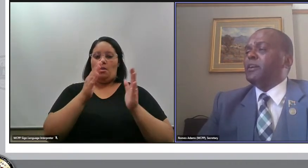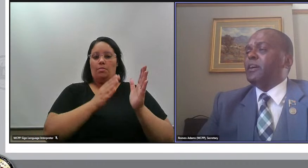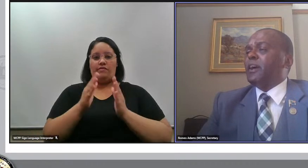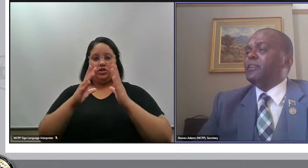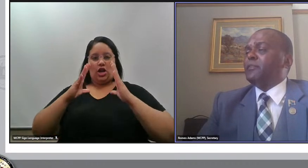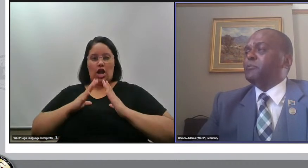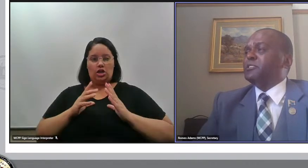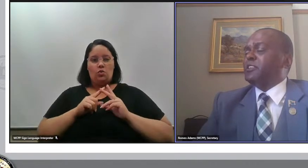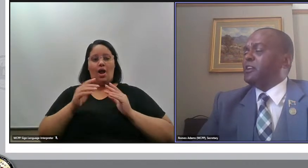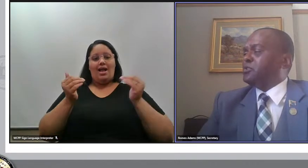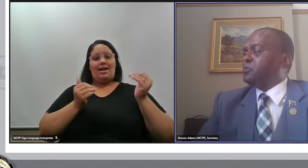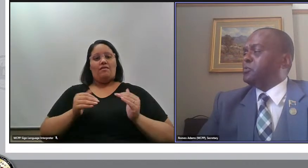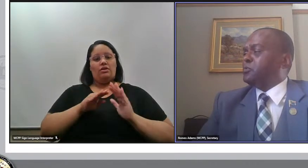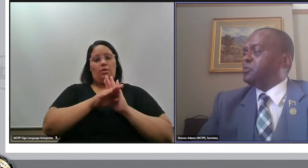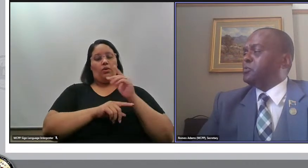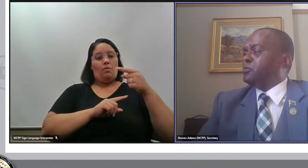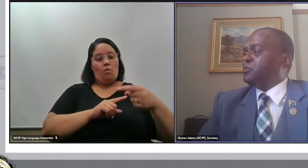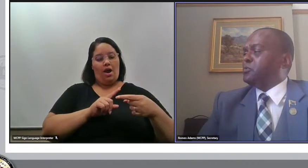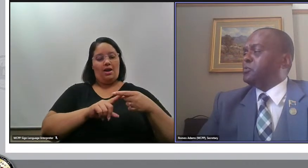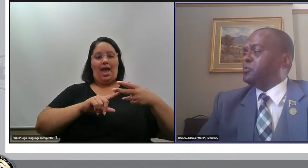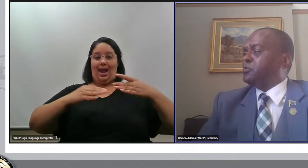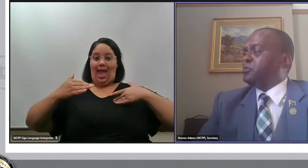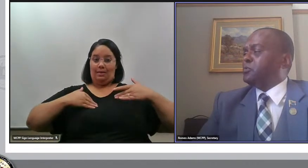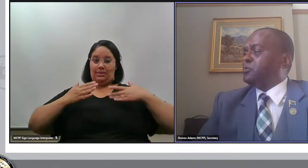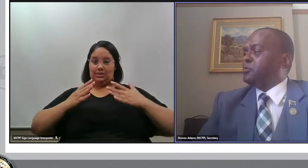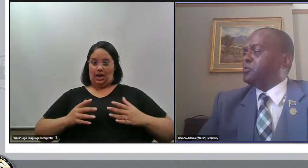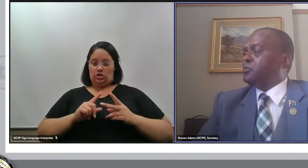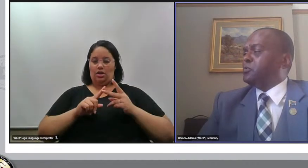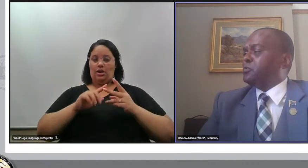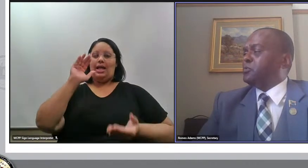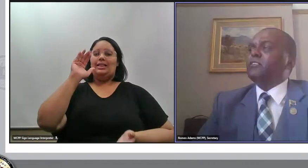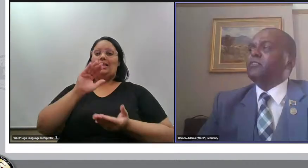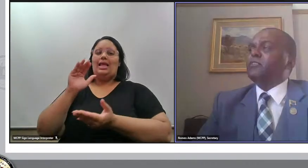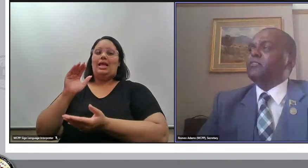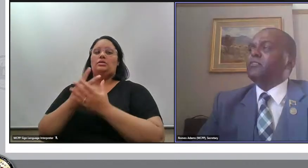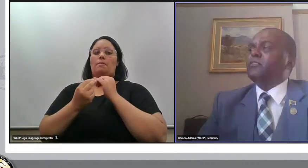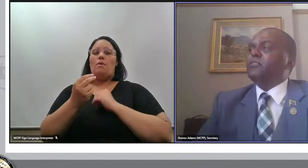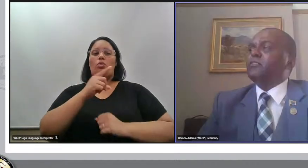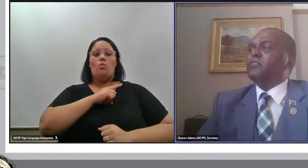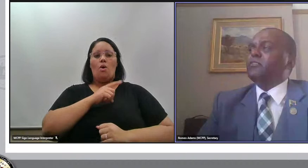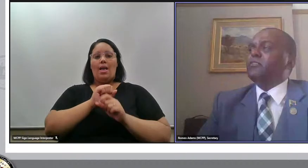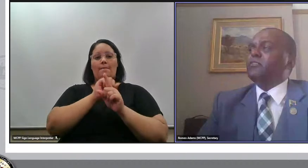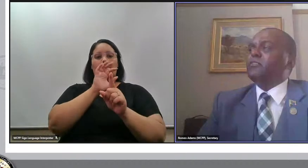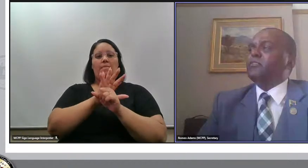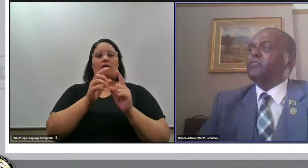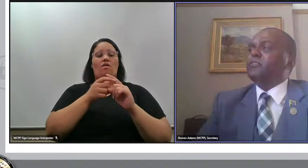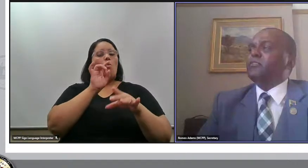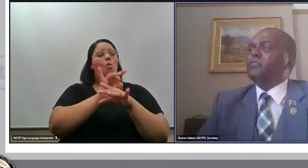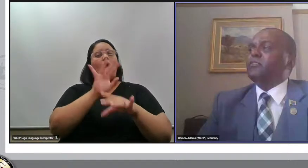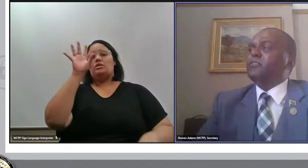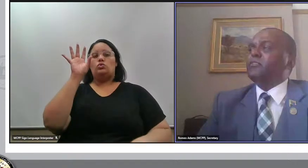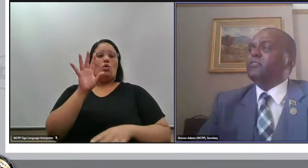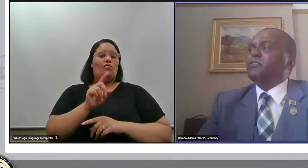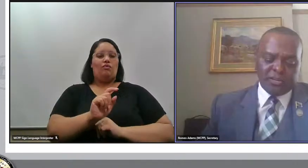program one and administration where there then a decrease because of the net effect of the once-off that happens